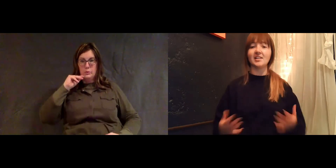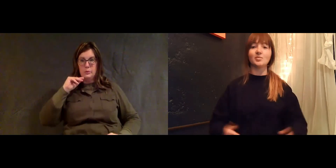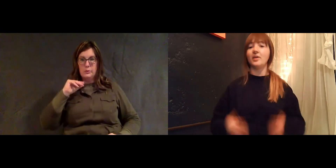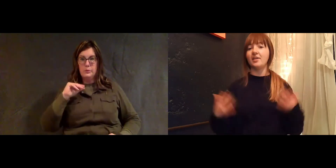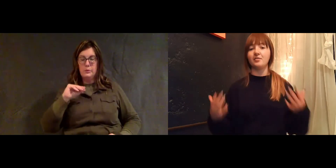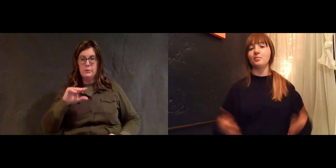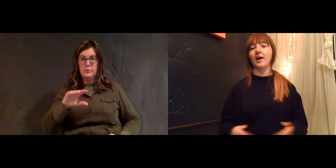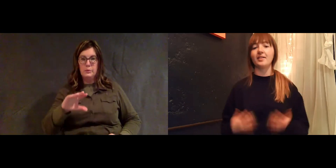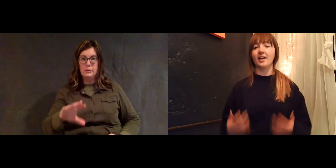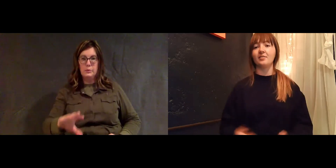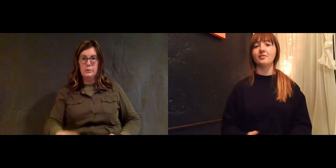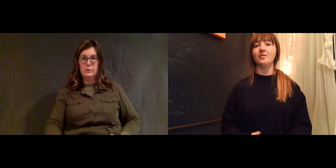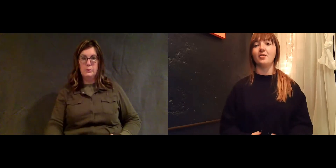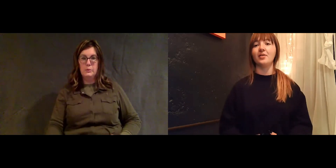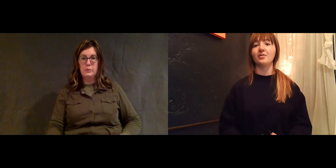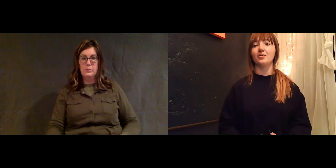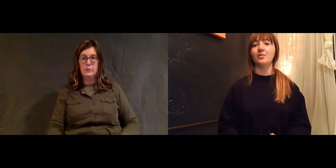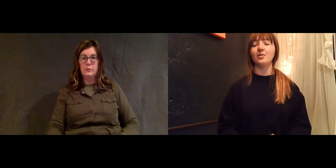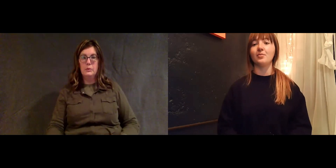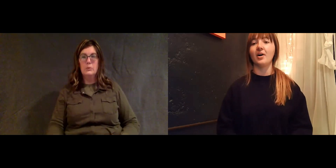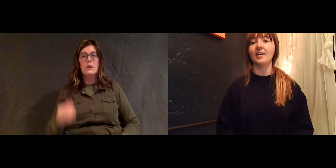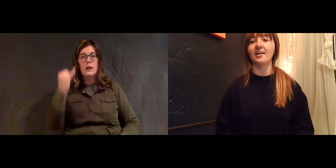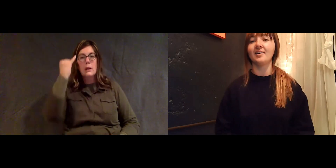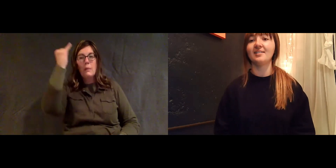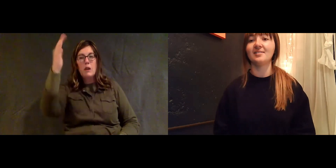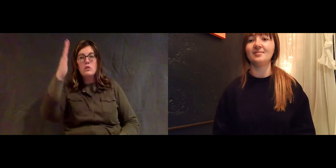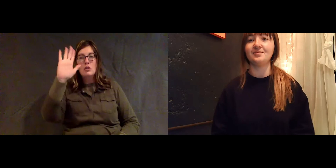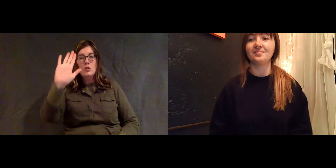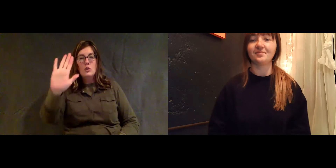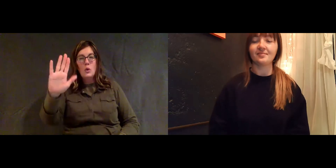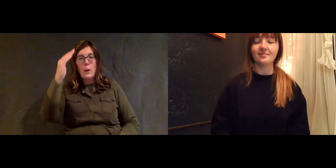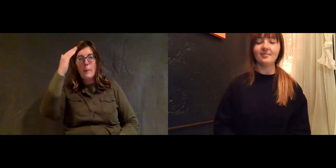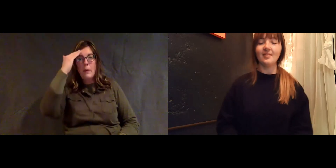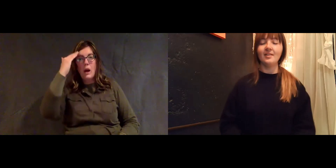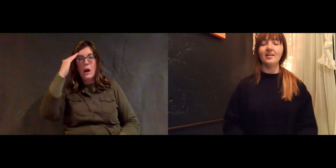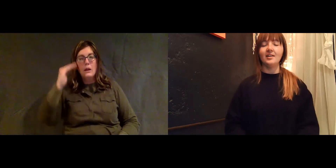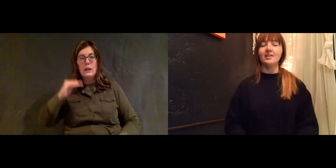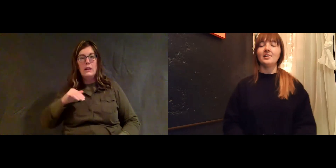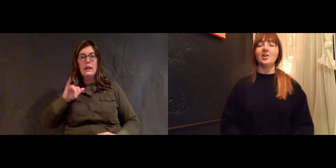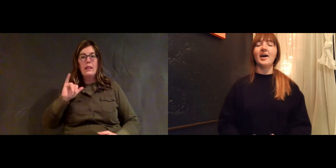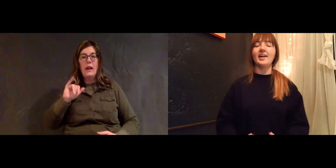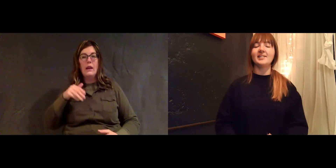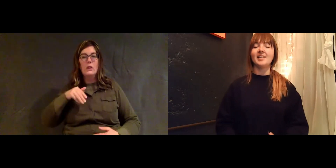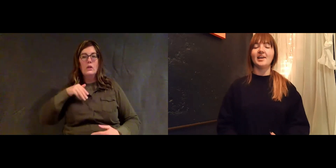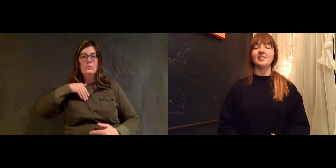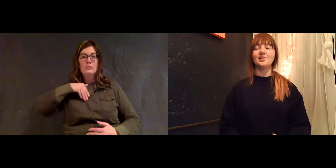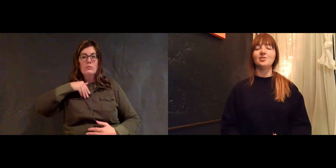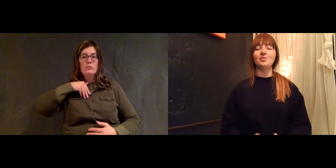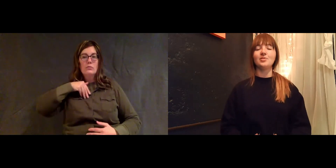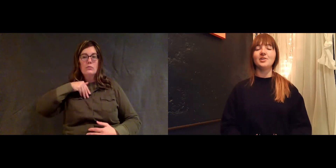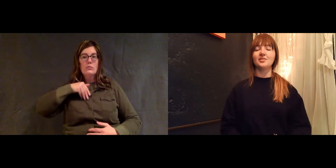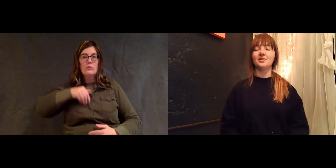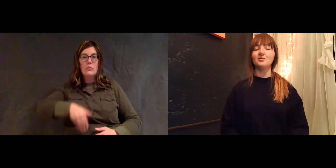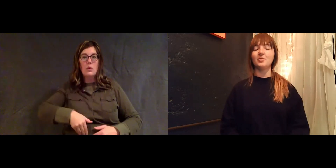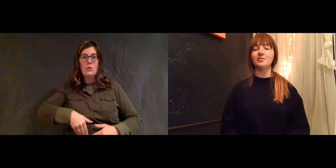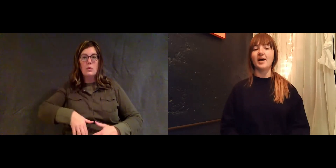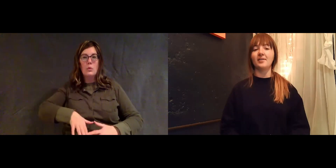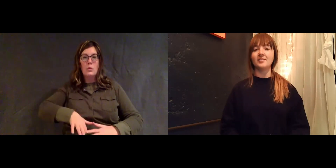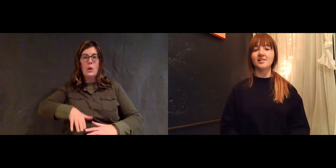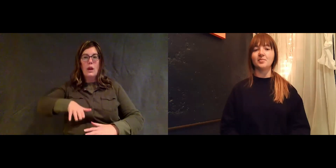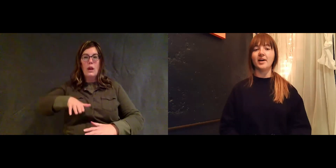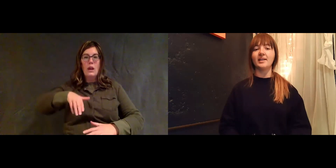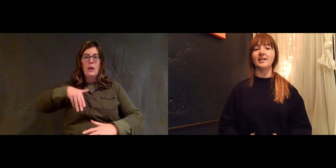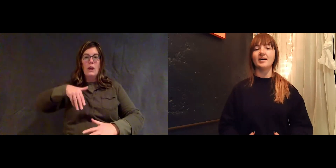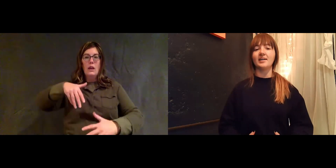Imagining this wave of breath kind of flowing through your body. Go ahead and take 2 to 3 more